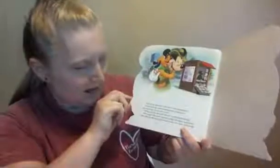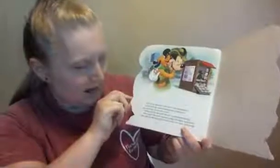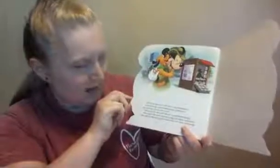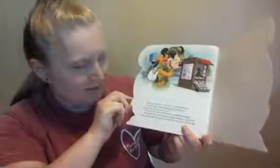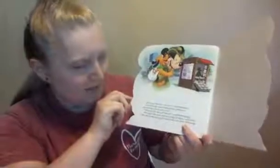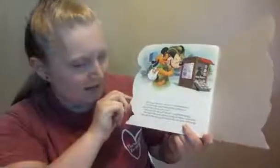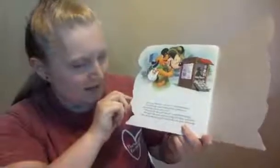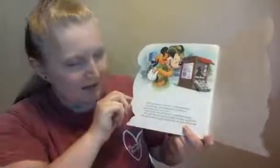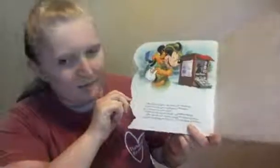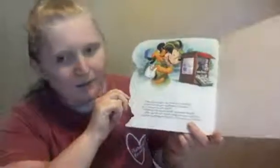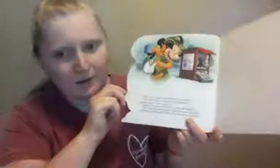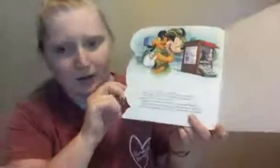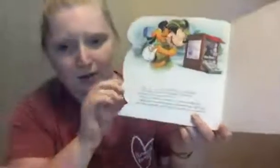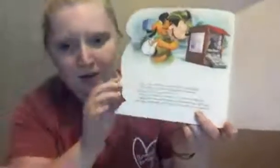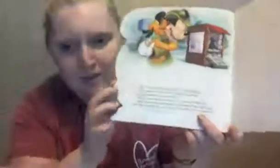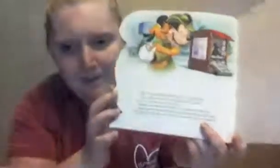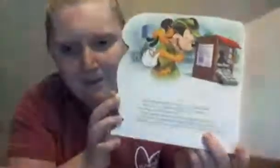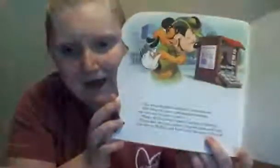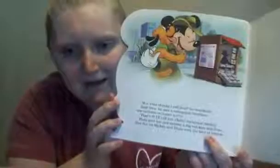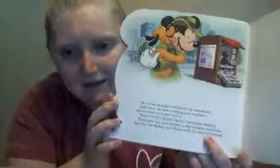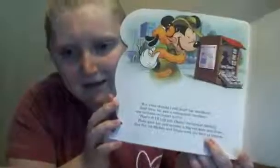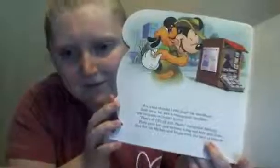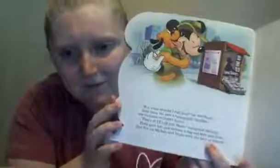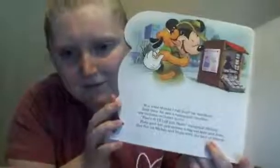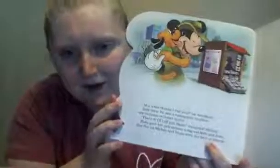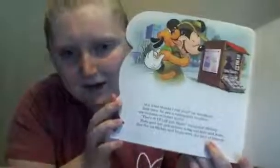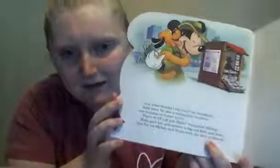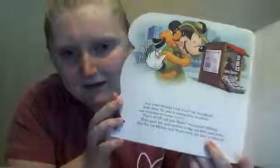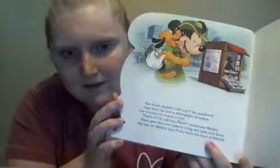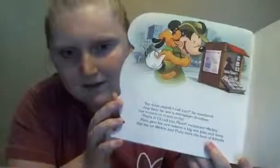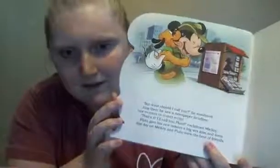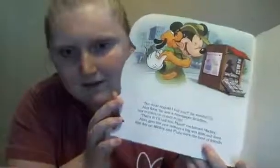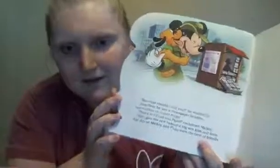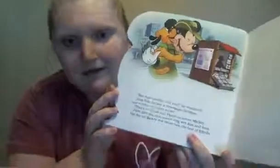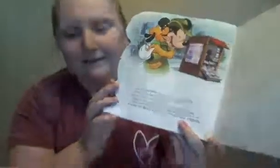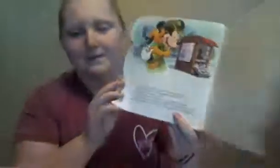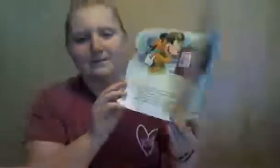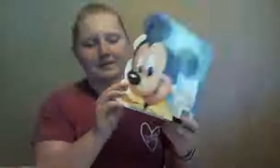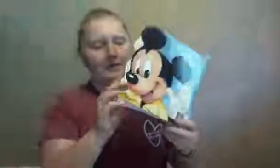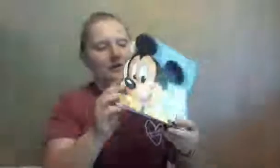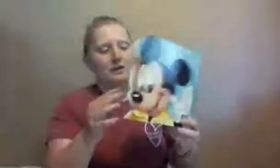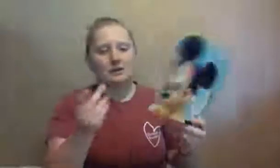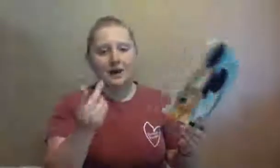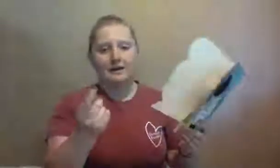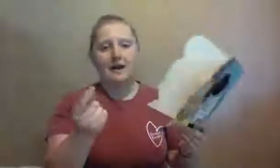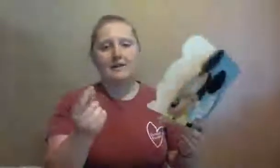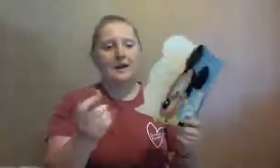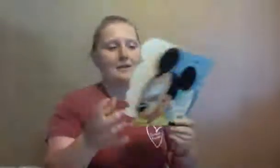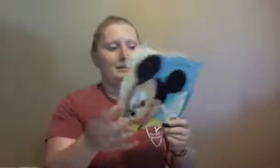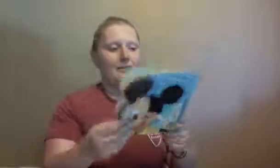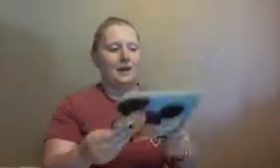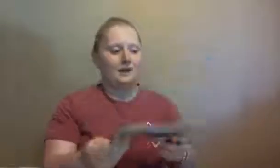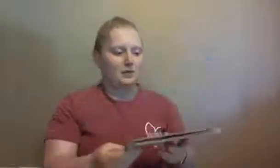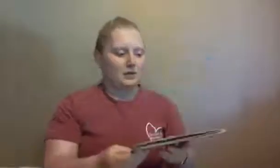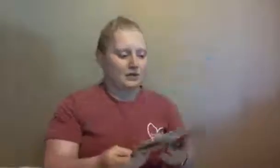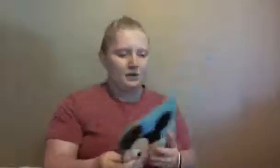on, Mickey and Pluto were the best of friends. Do you guys have any animals at